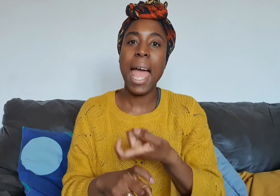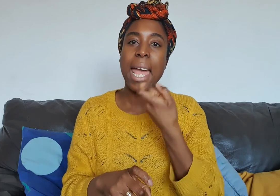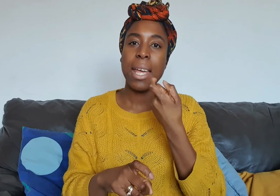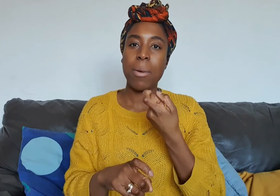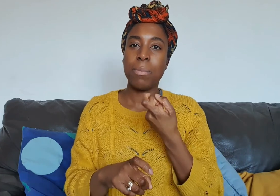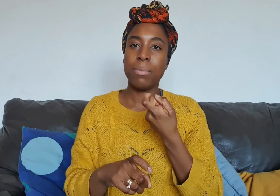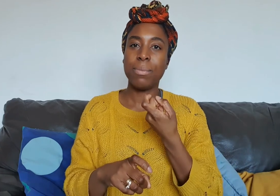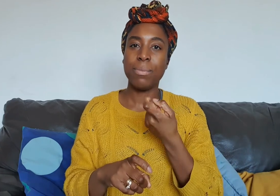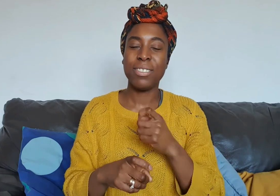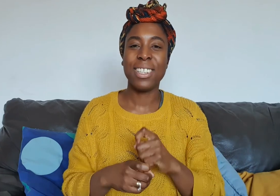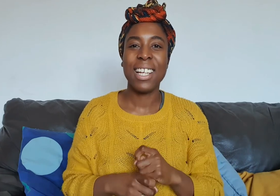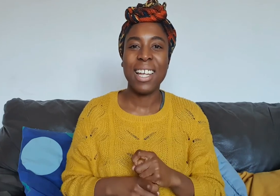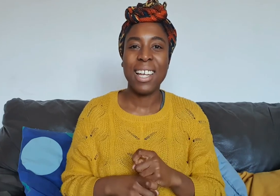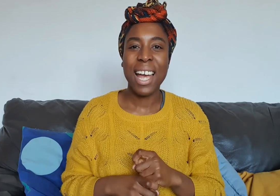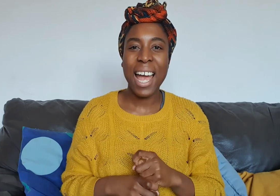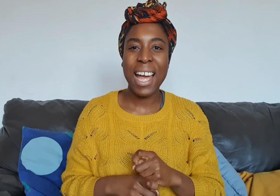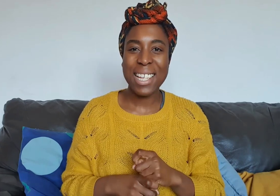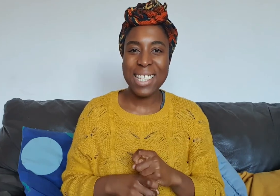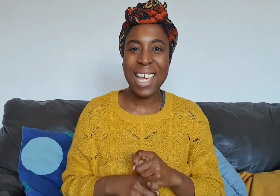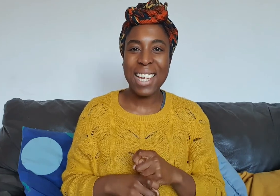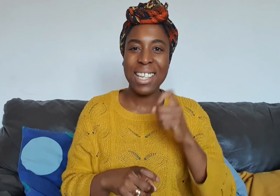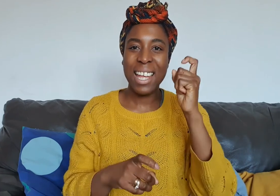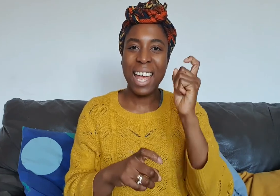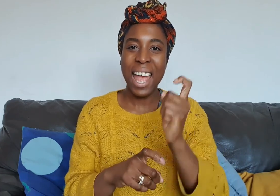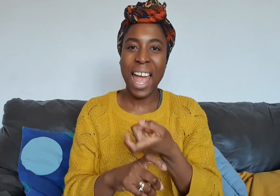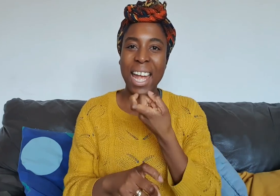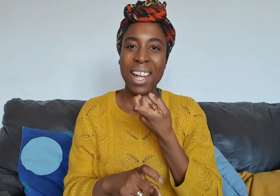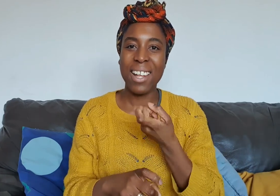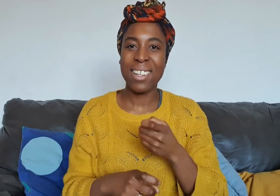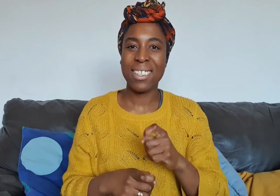Egg. And again.